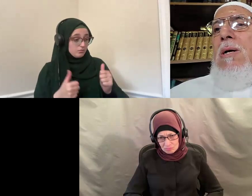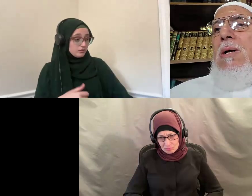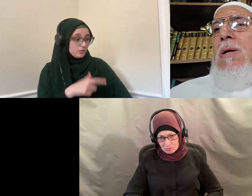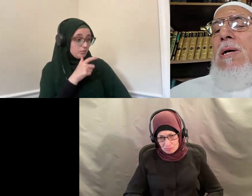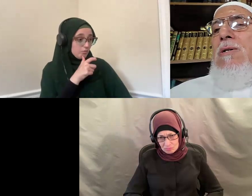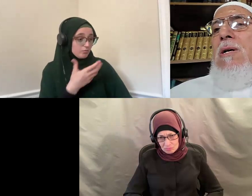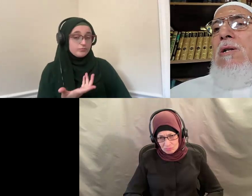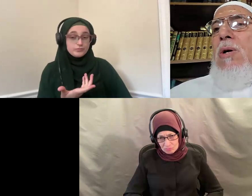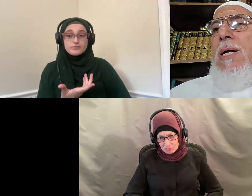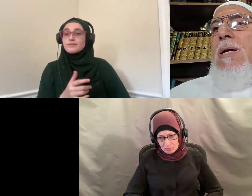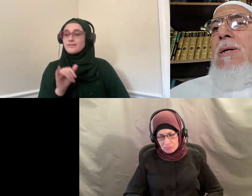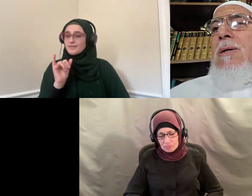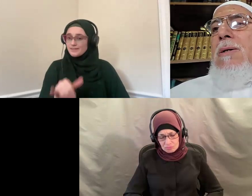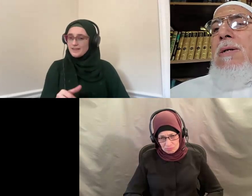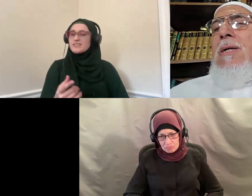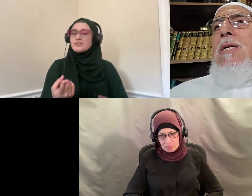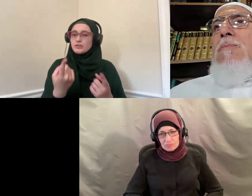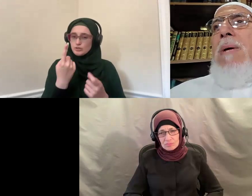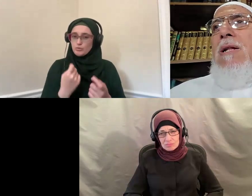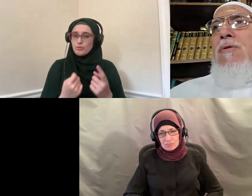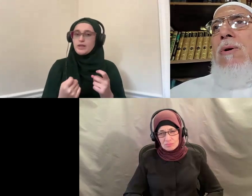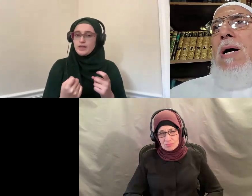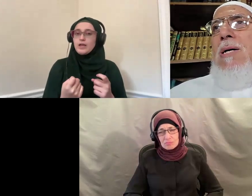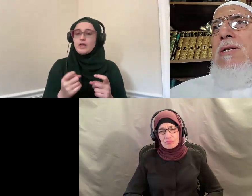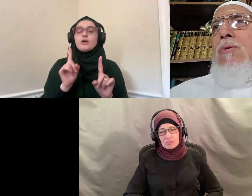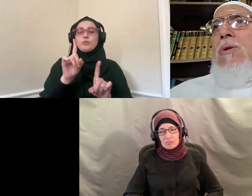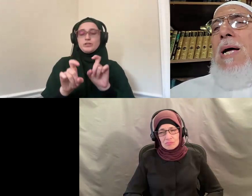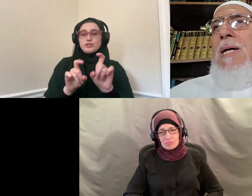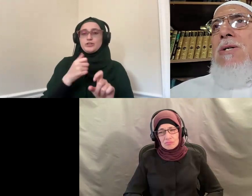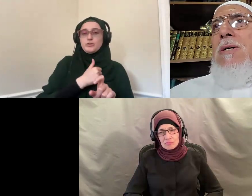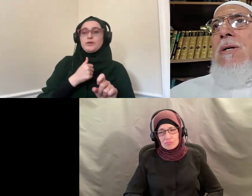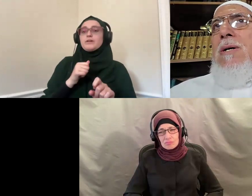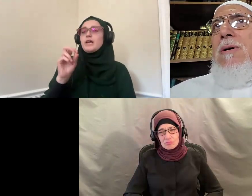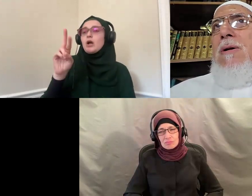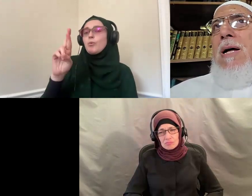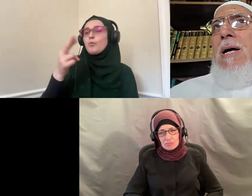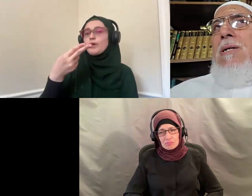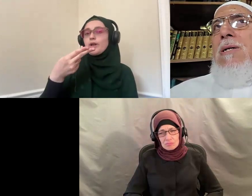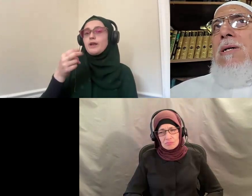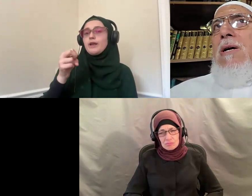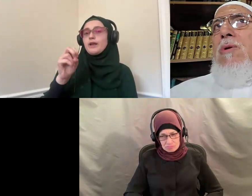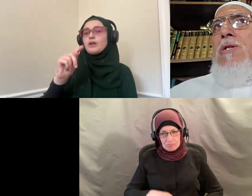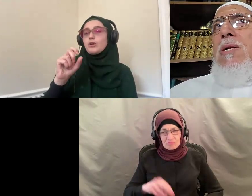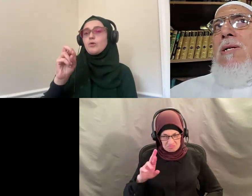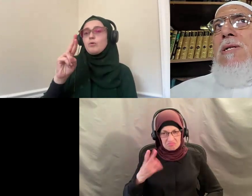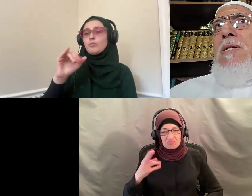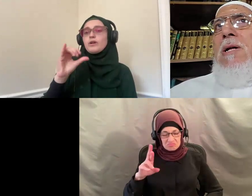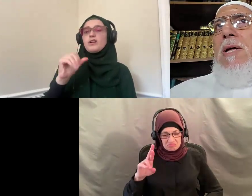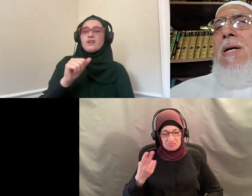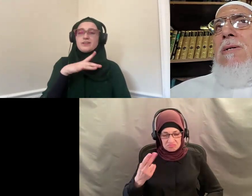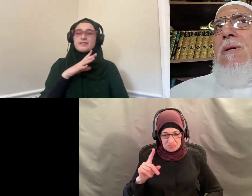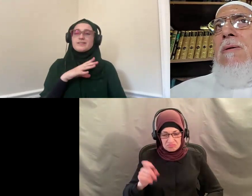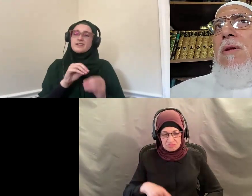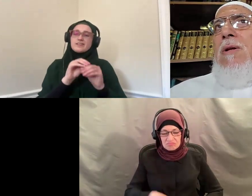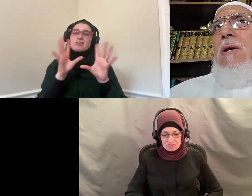that is rhetorical. It is meant for us to answer, and the question doesn't seek